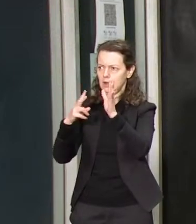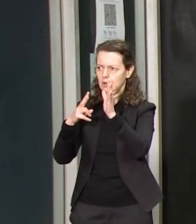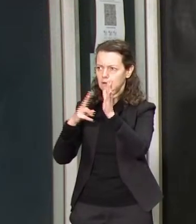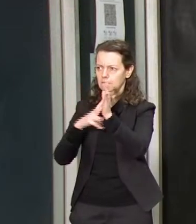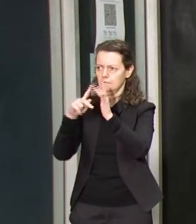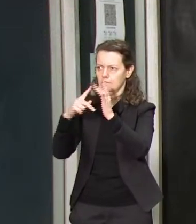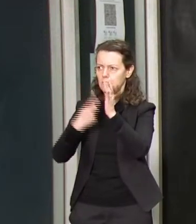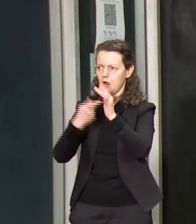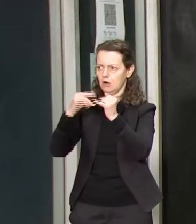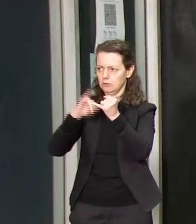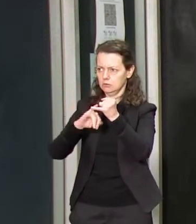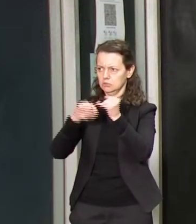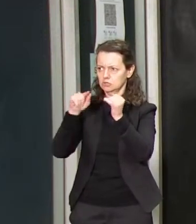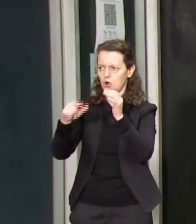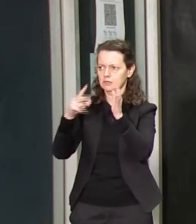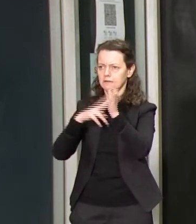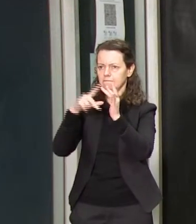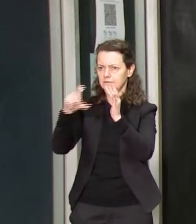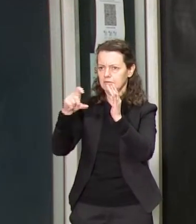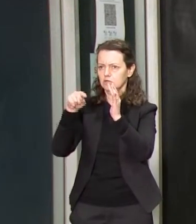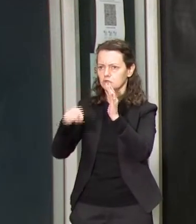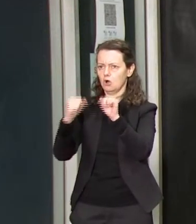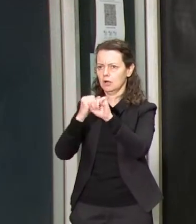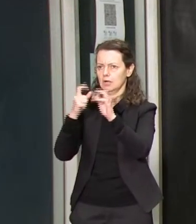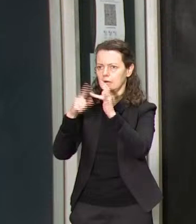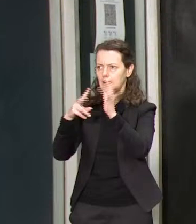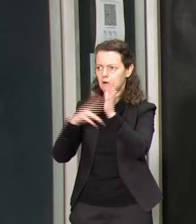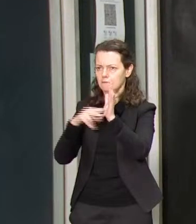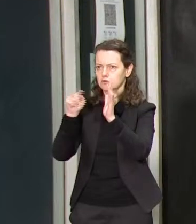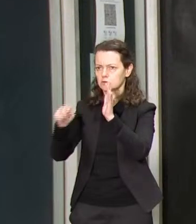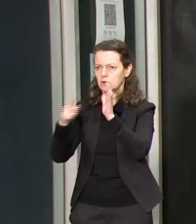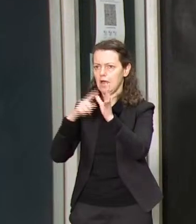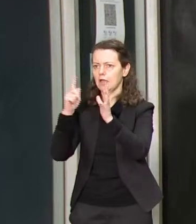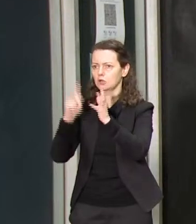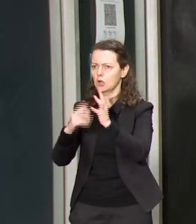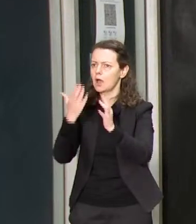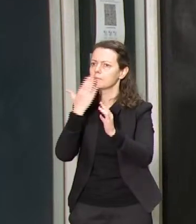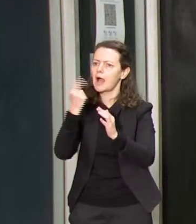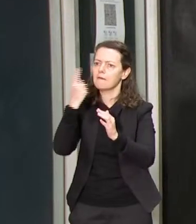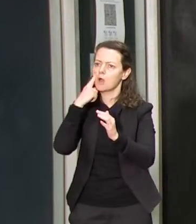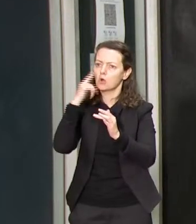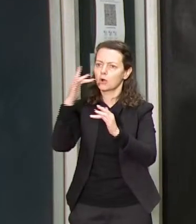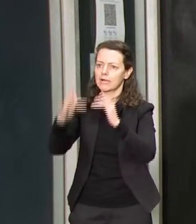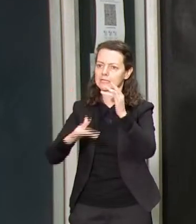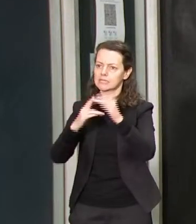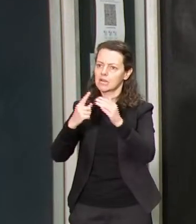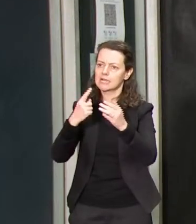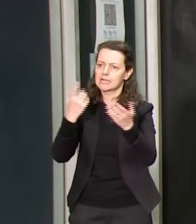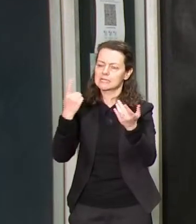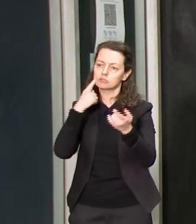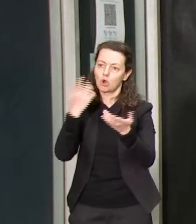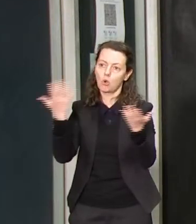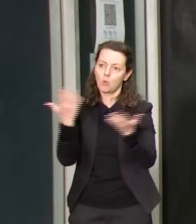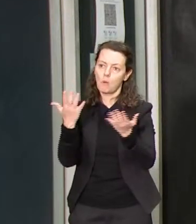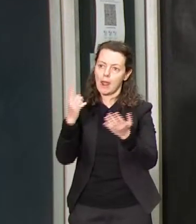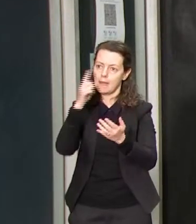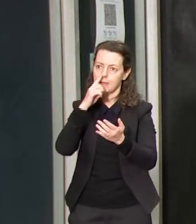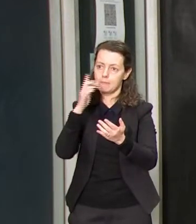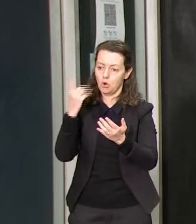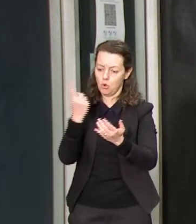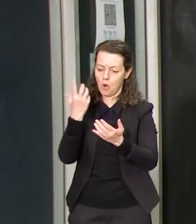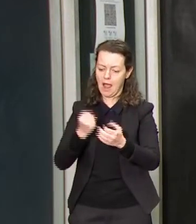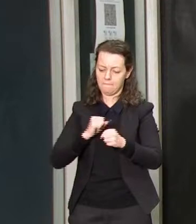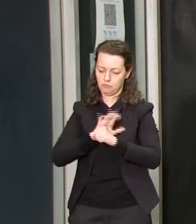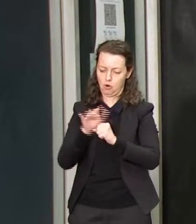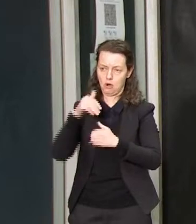will be some blood testing done for some of those cases as well to try and determine really how far into their infection they are,